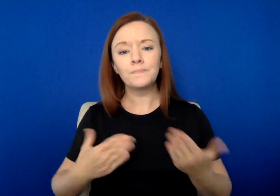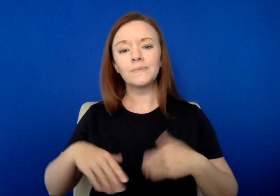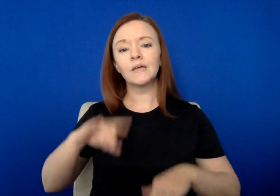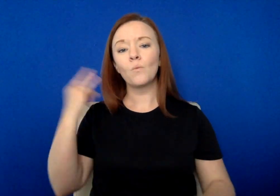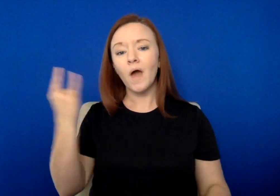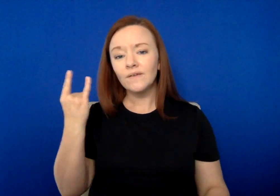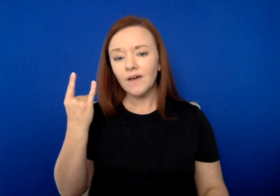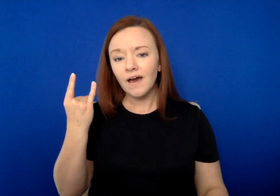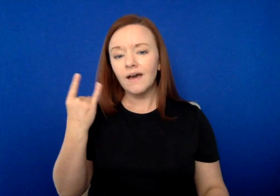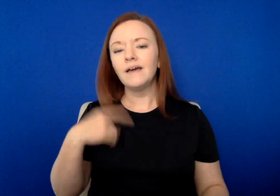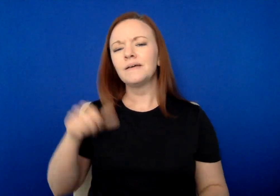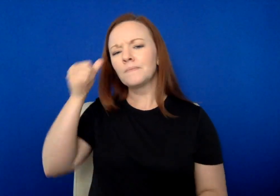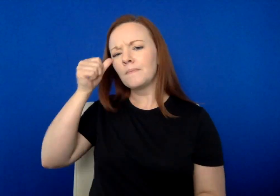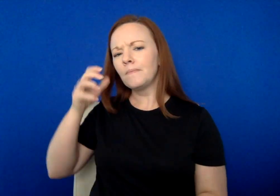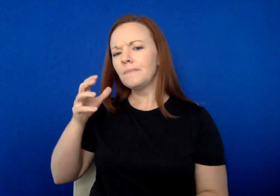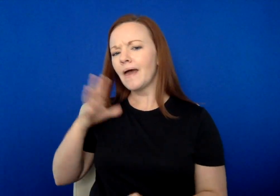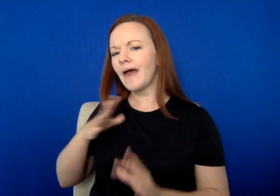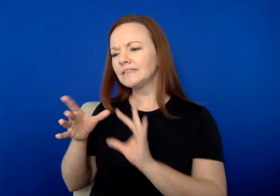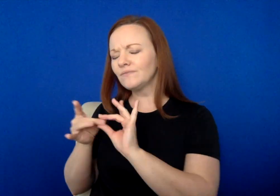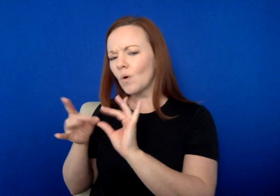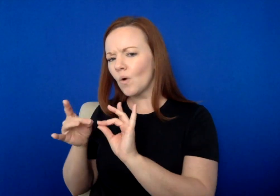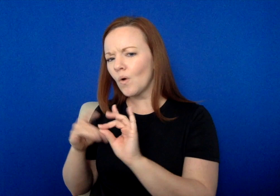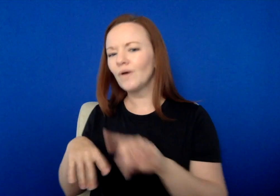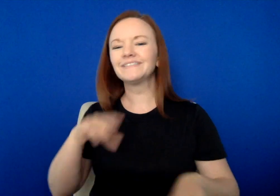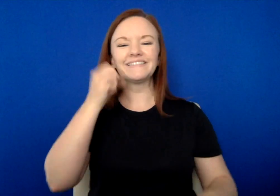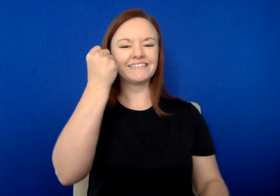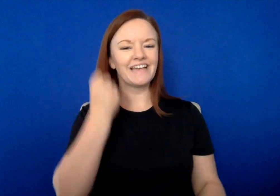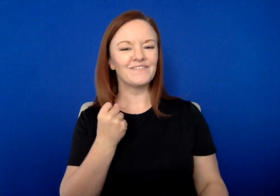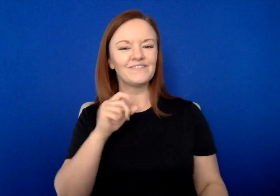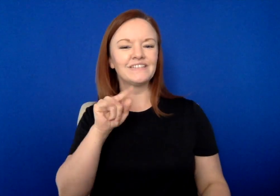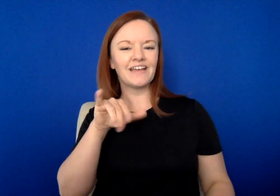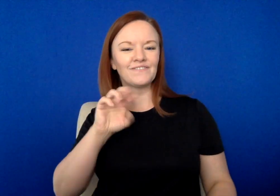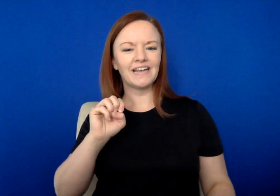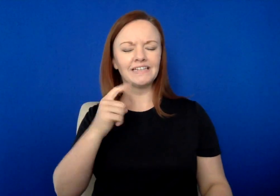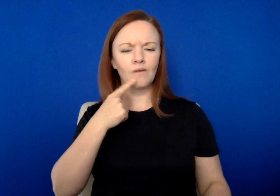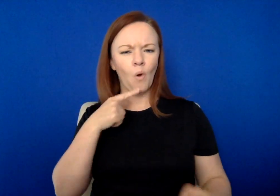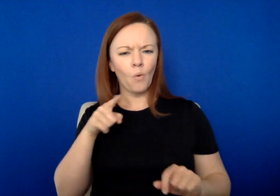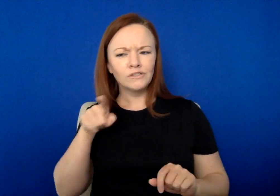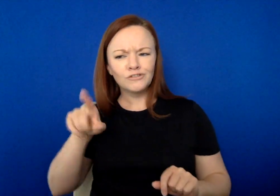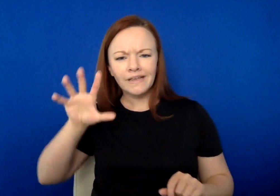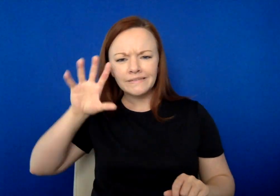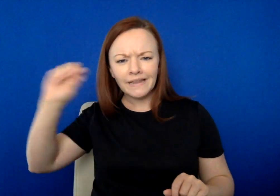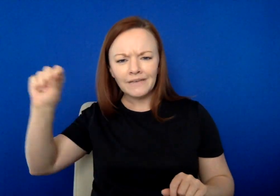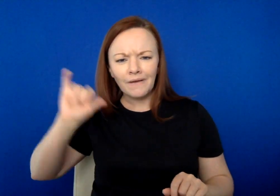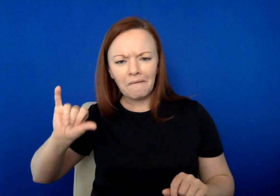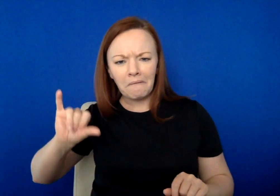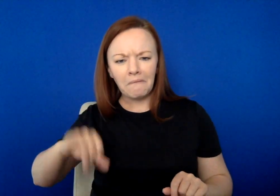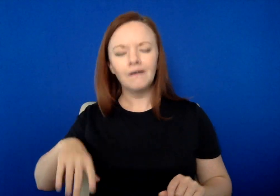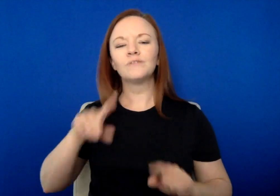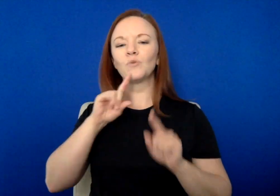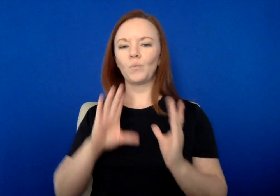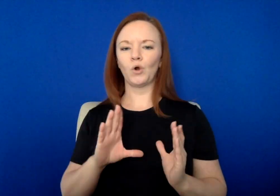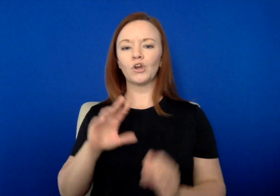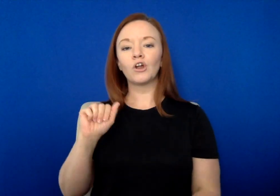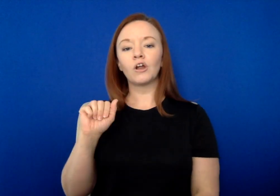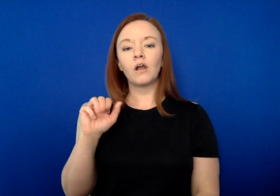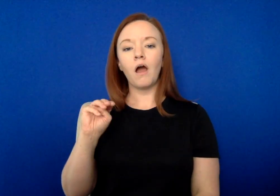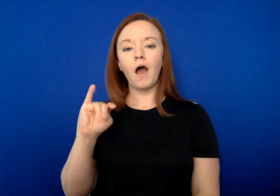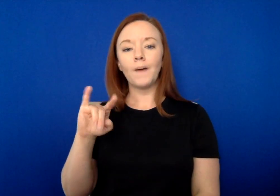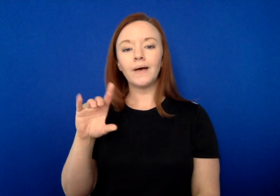requested. Oh, she dropped something. Oh, okay. I was like, she's leaving. See you later. Amelie Morales has been receiving materials